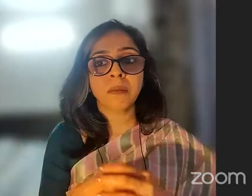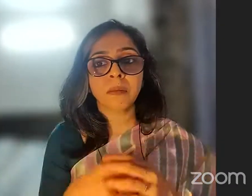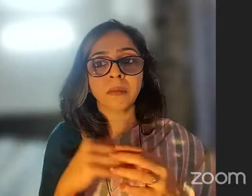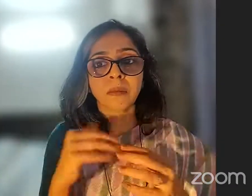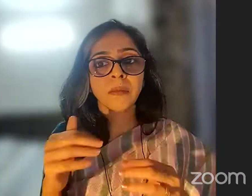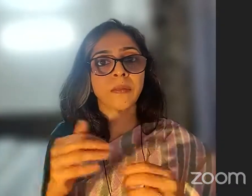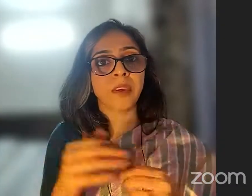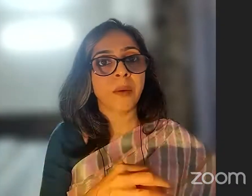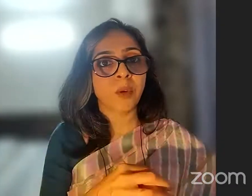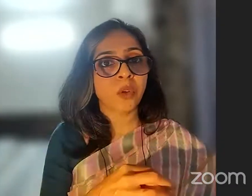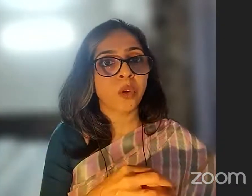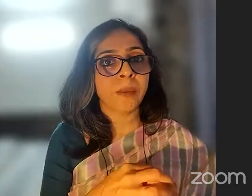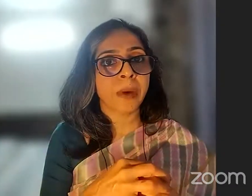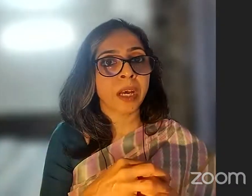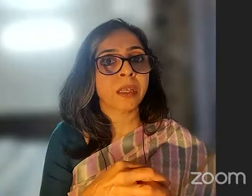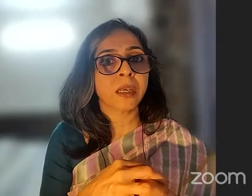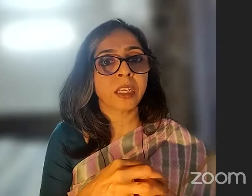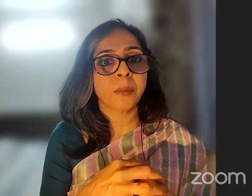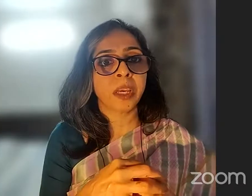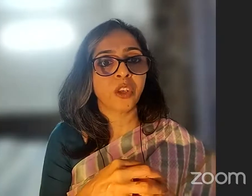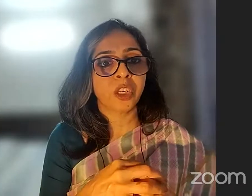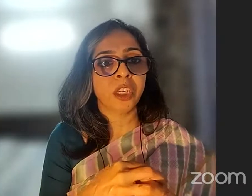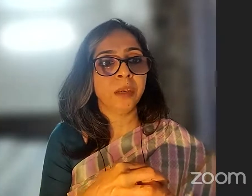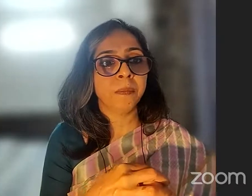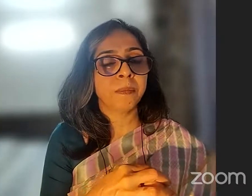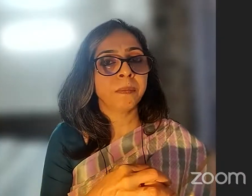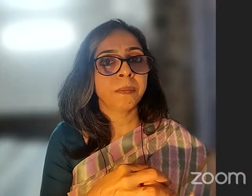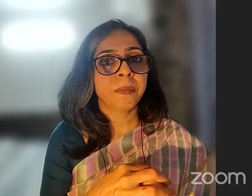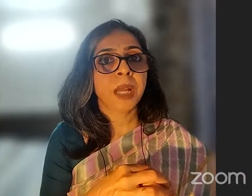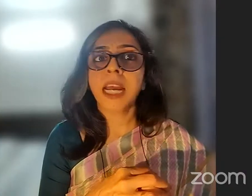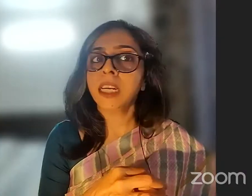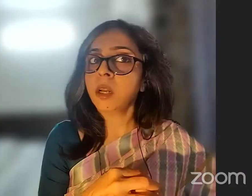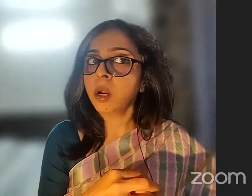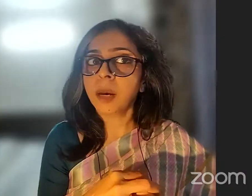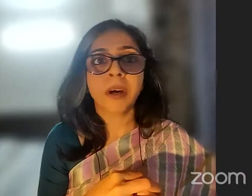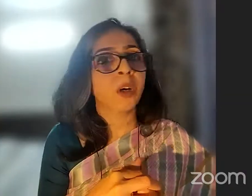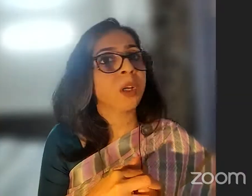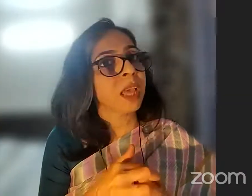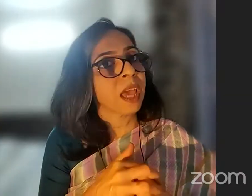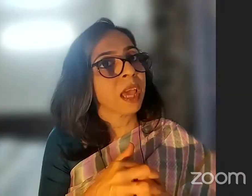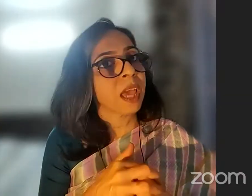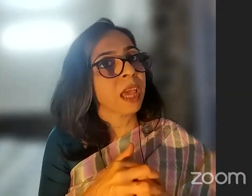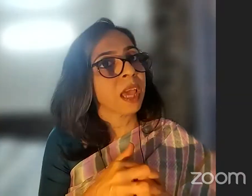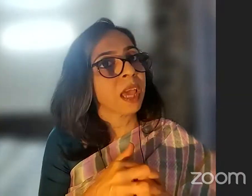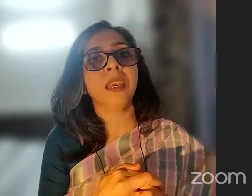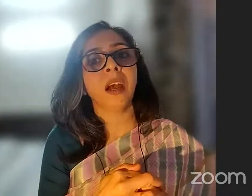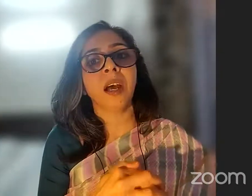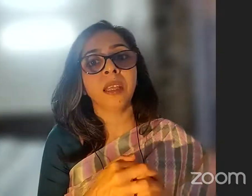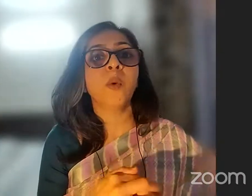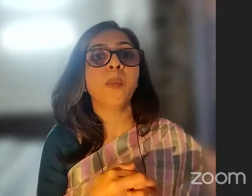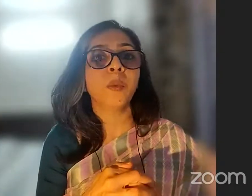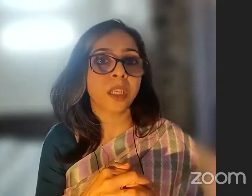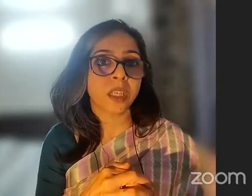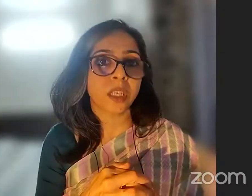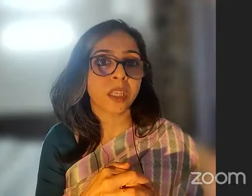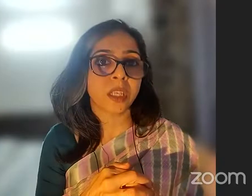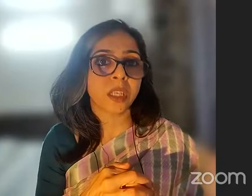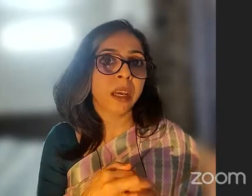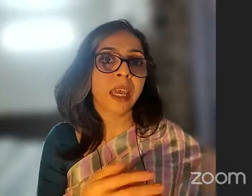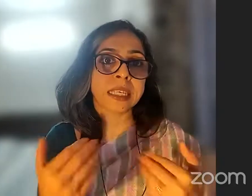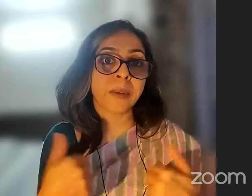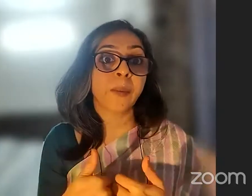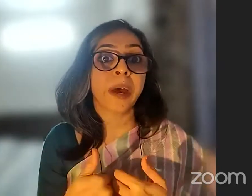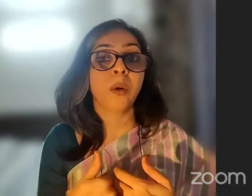education, when I was doing my master's and PhD, I did not come across any other woman with